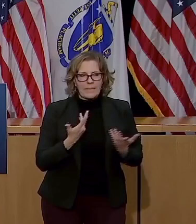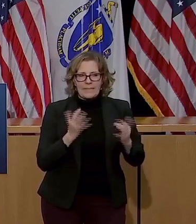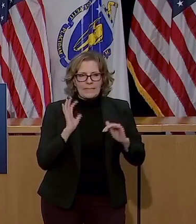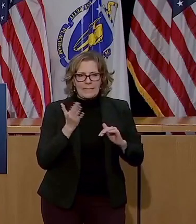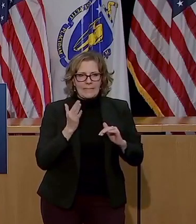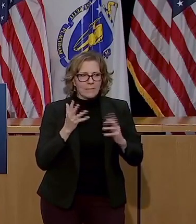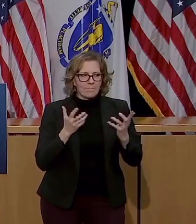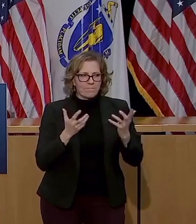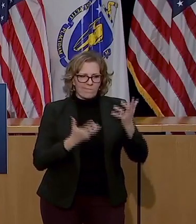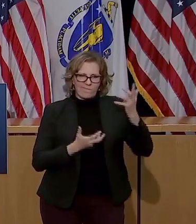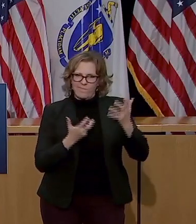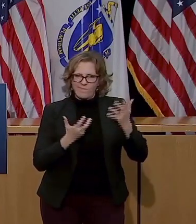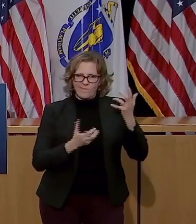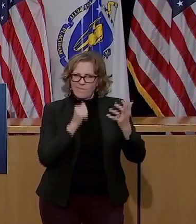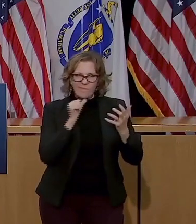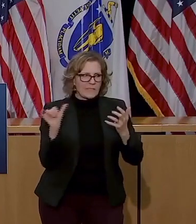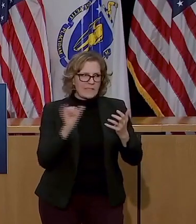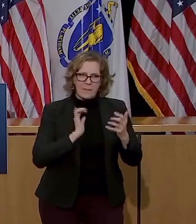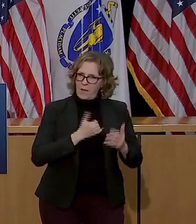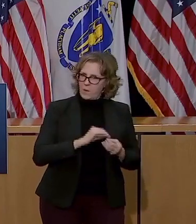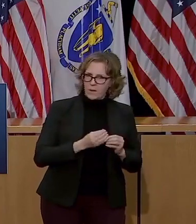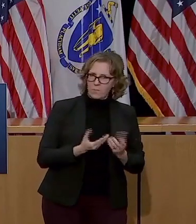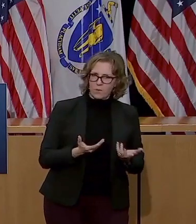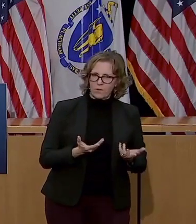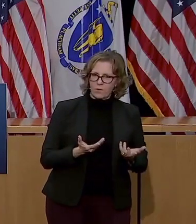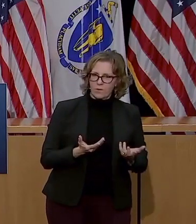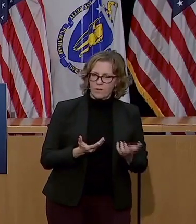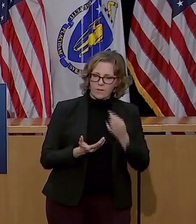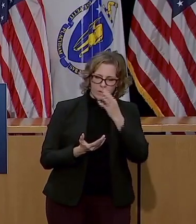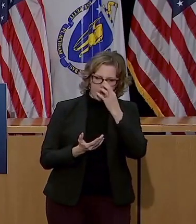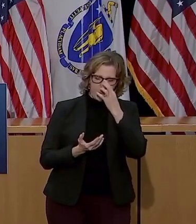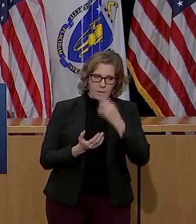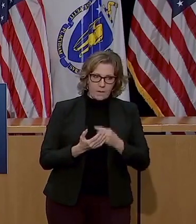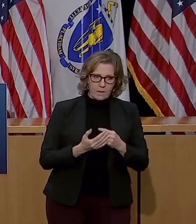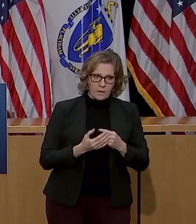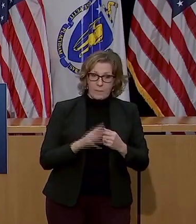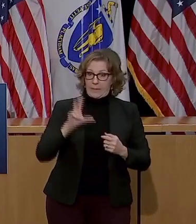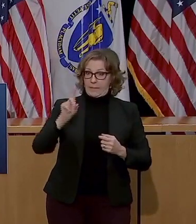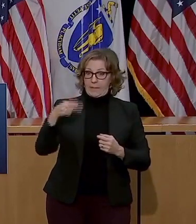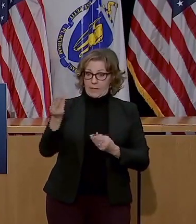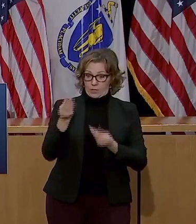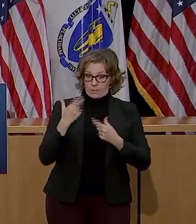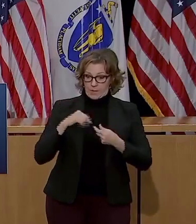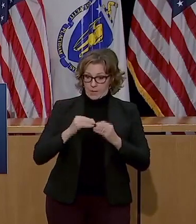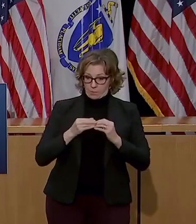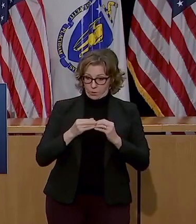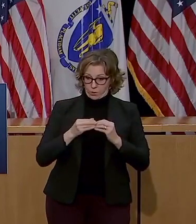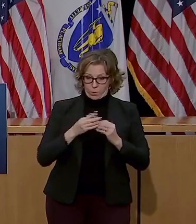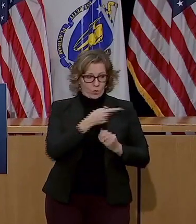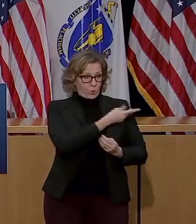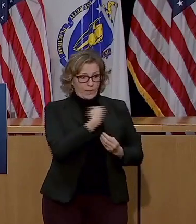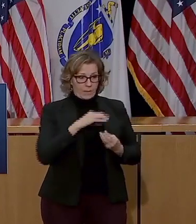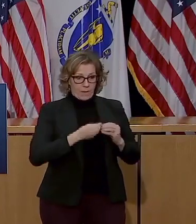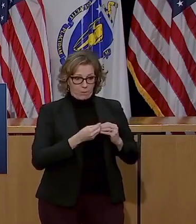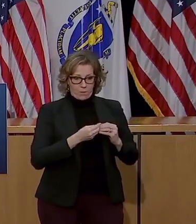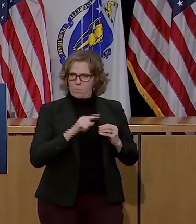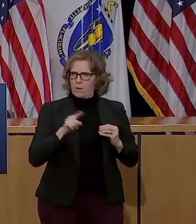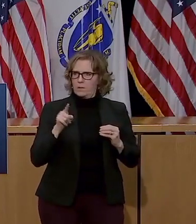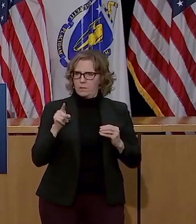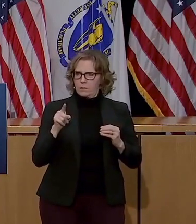not the same as the data that I get from you,